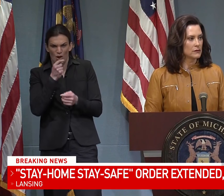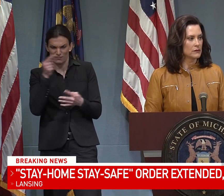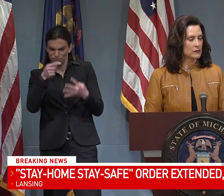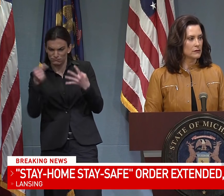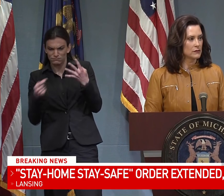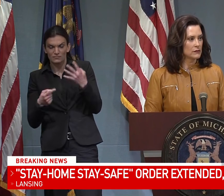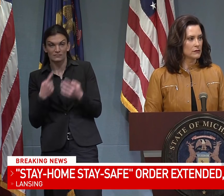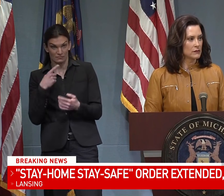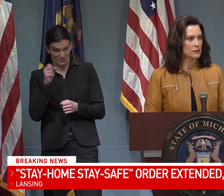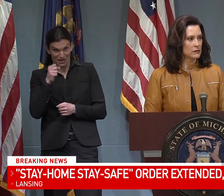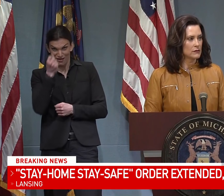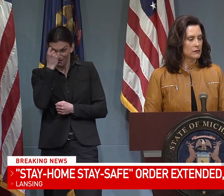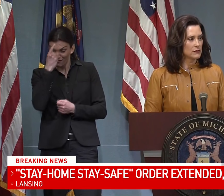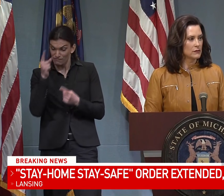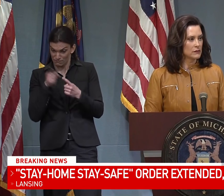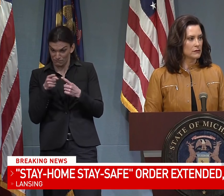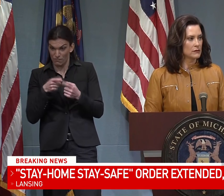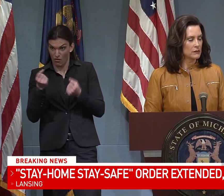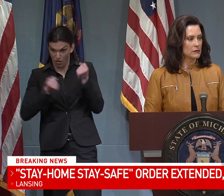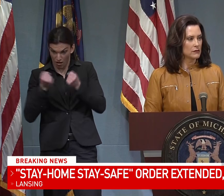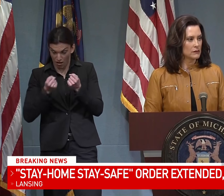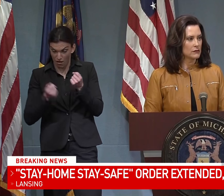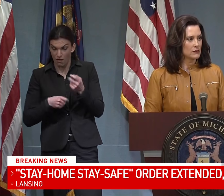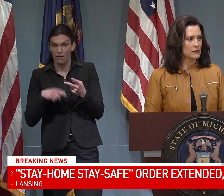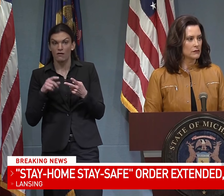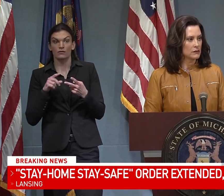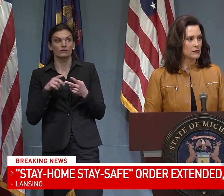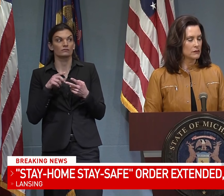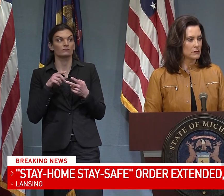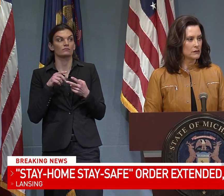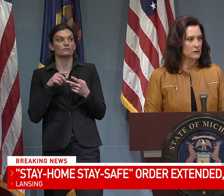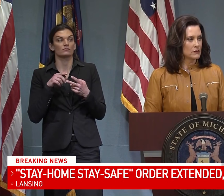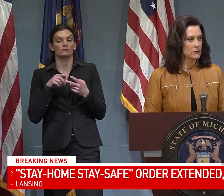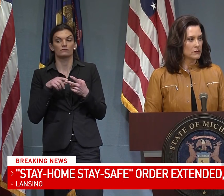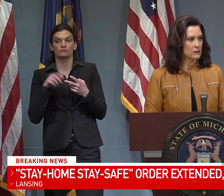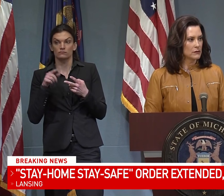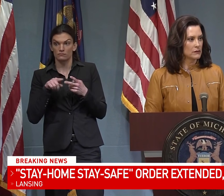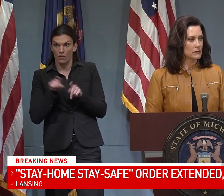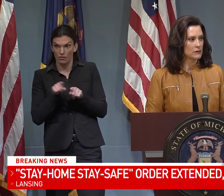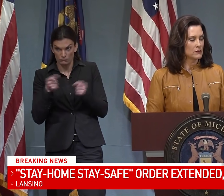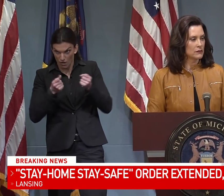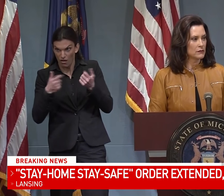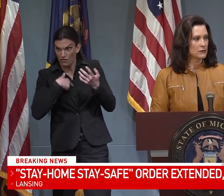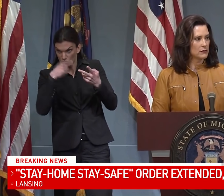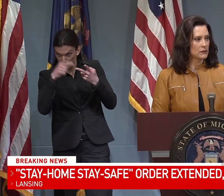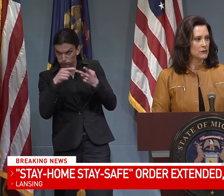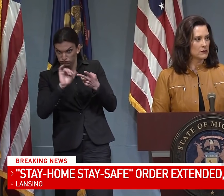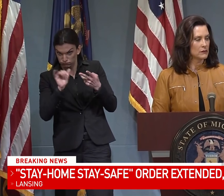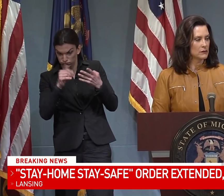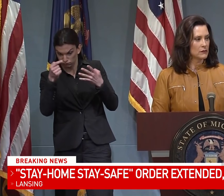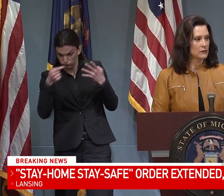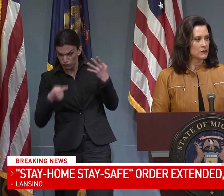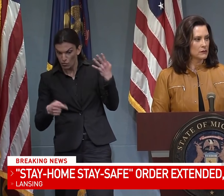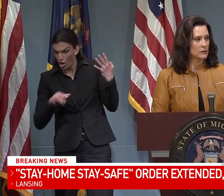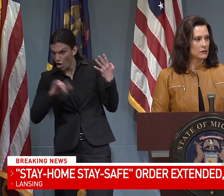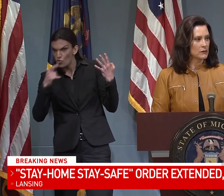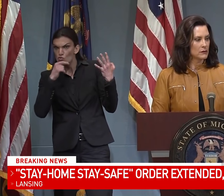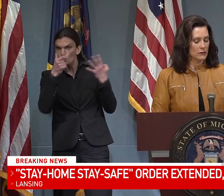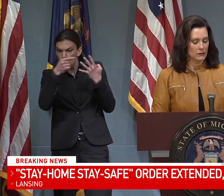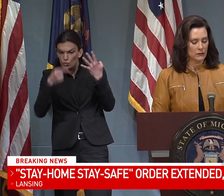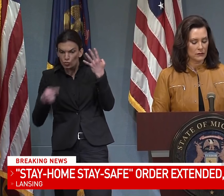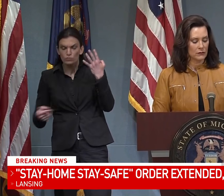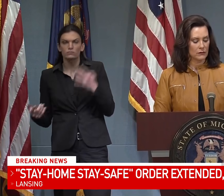auto suppliers. You mentioned the auto industry the week after. What specifically should people who are waiting to go back to work know about